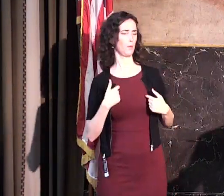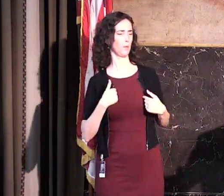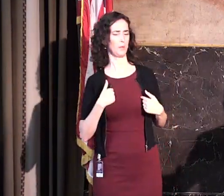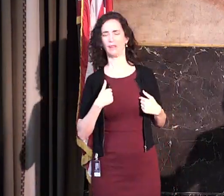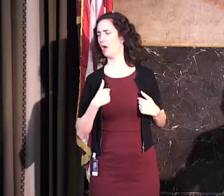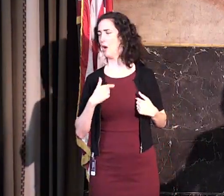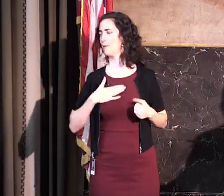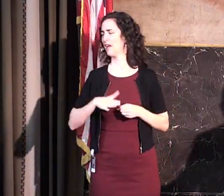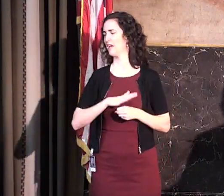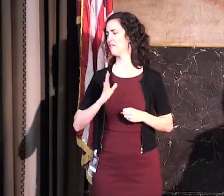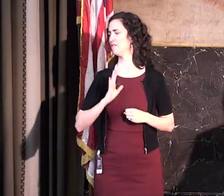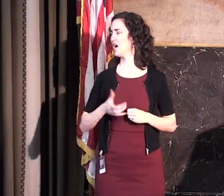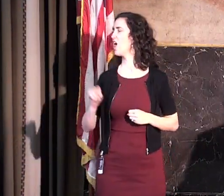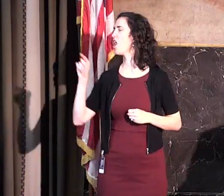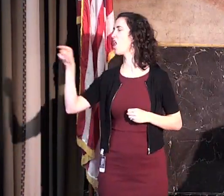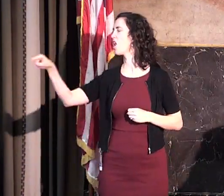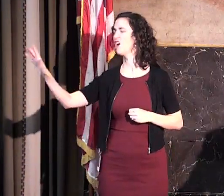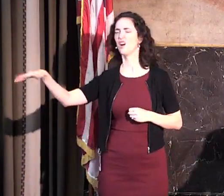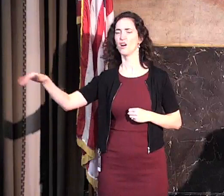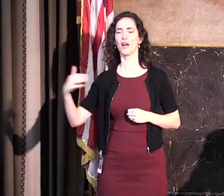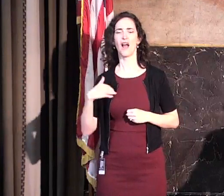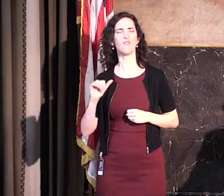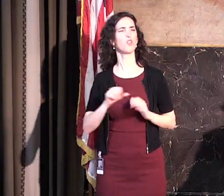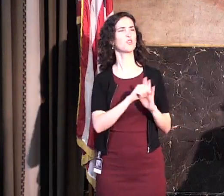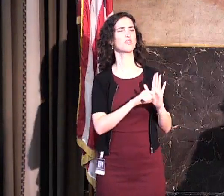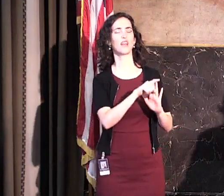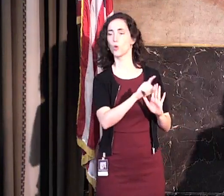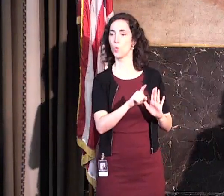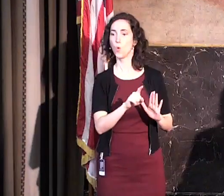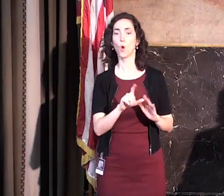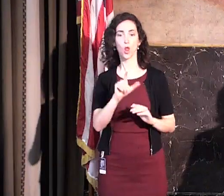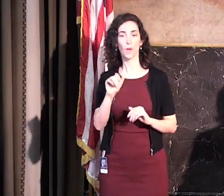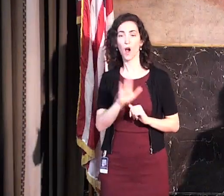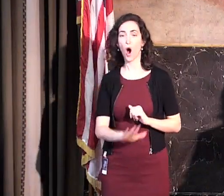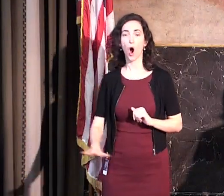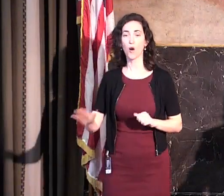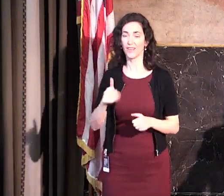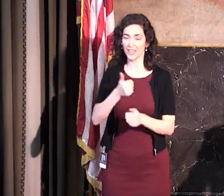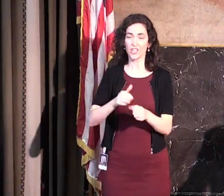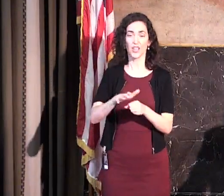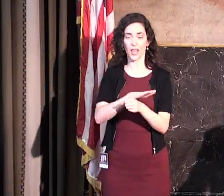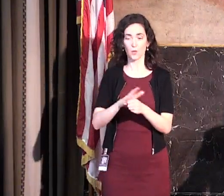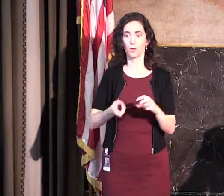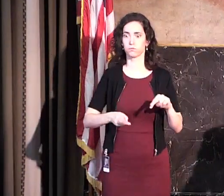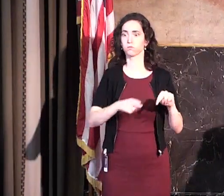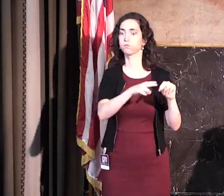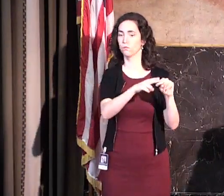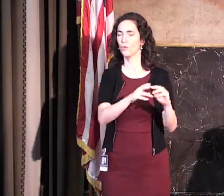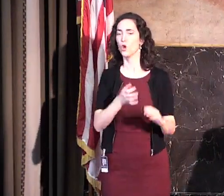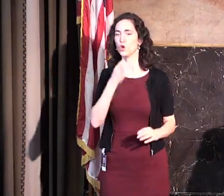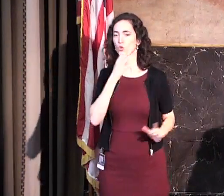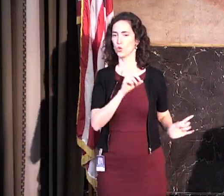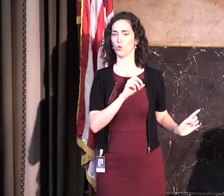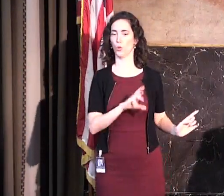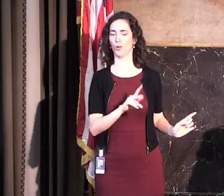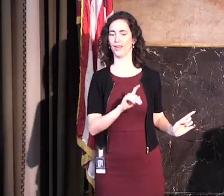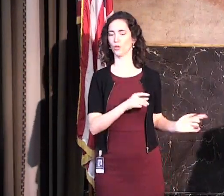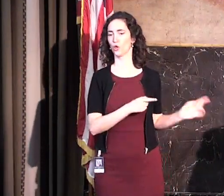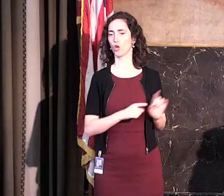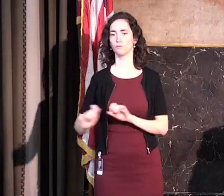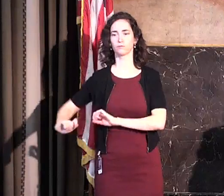or in another part of our state. This is happening everywhere in Louisiana. Dr. Cantor will show you some slides